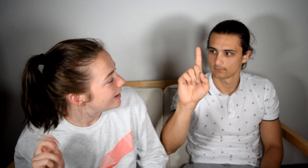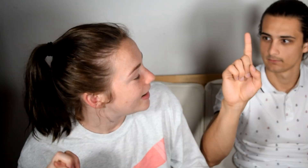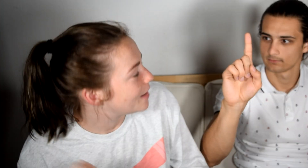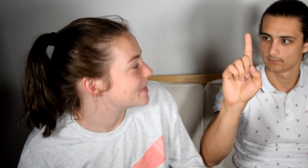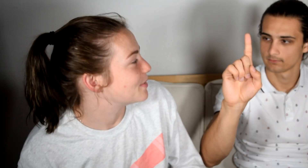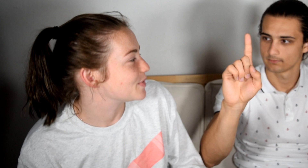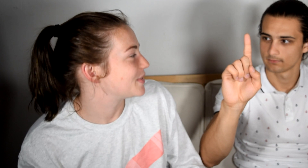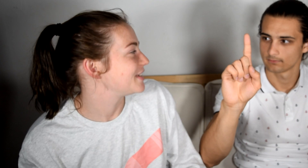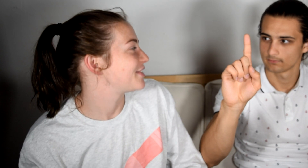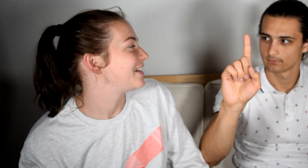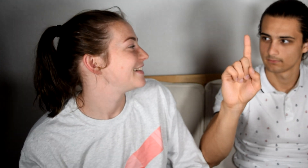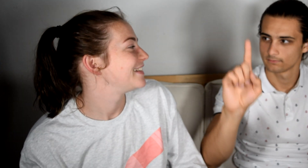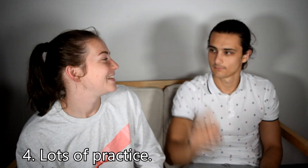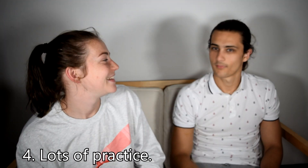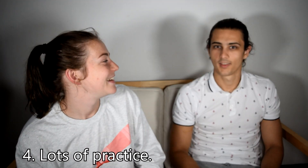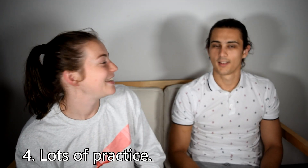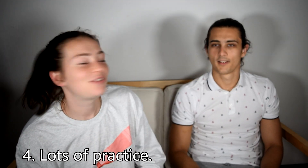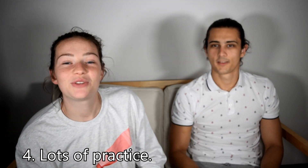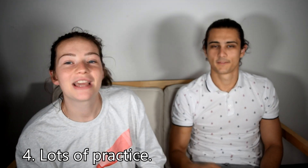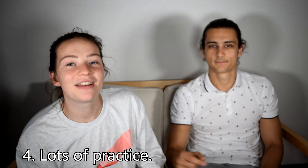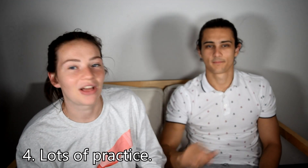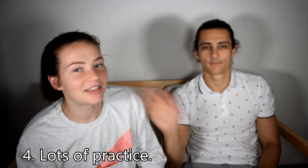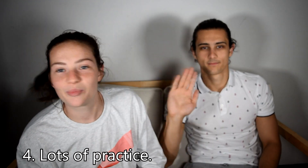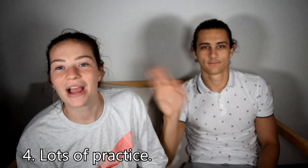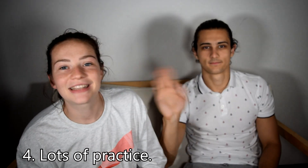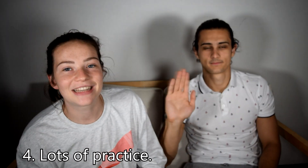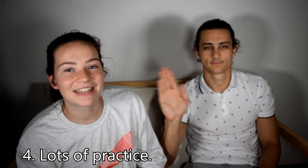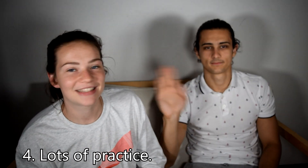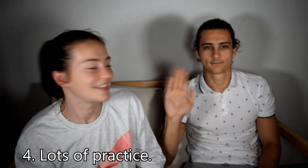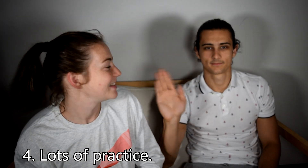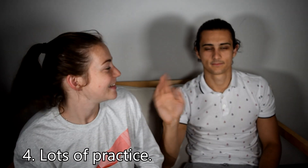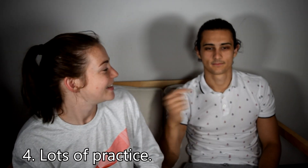I missed, I wasn't watching, sorry. You have to do it again, lots of practice.